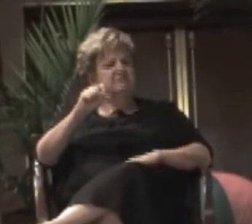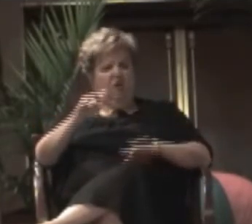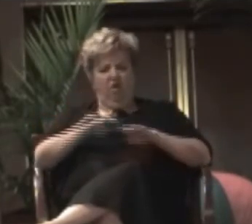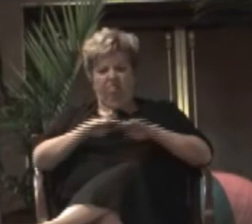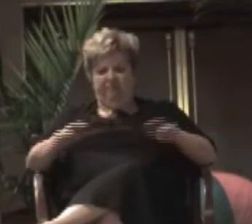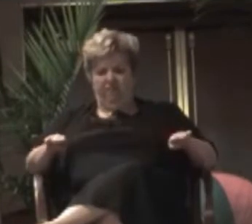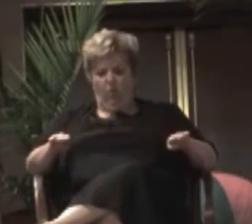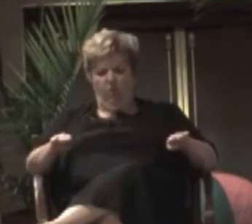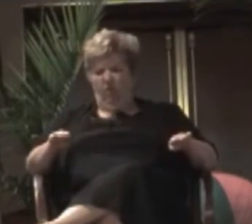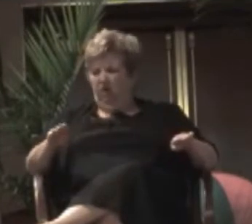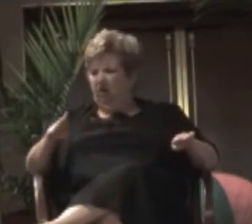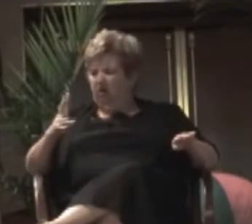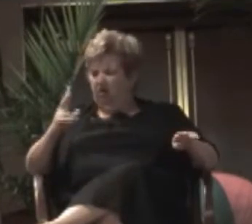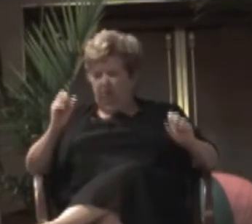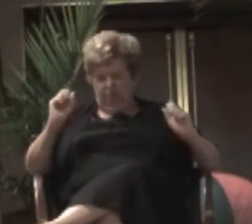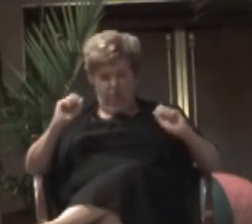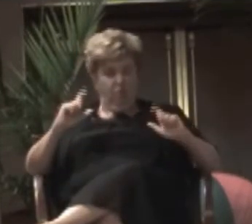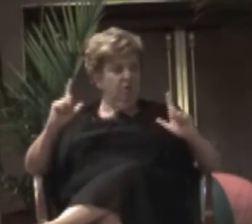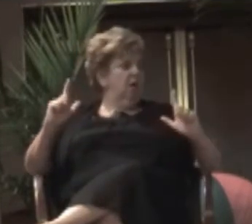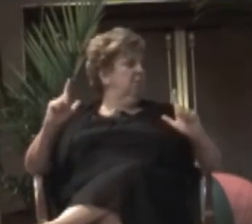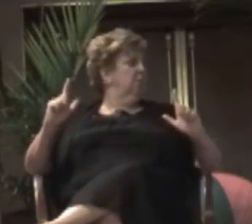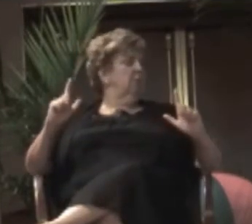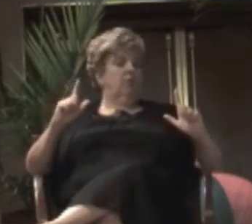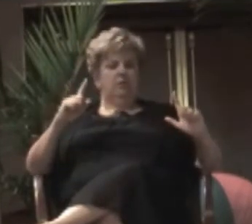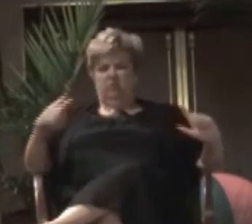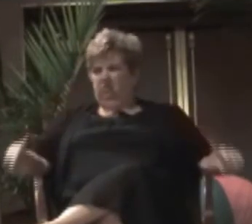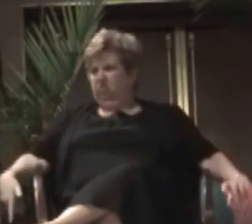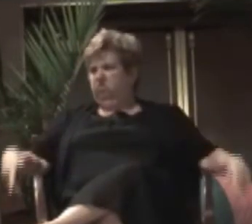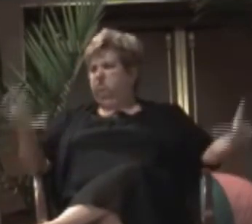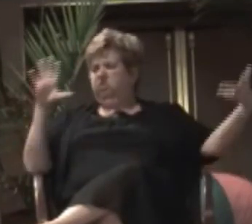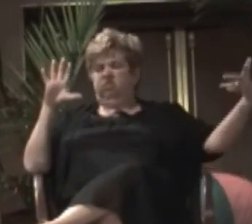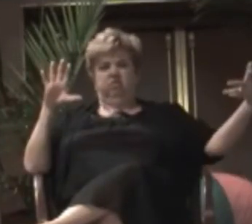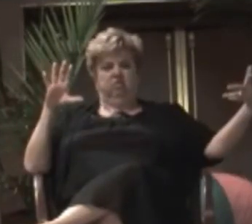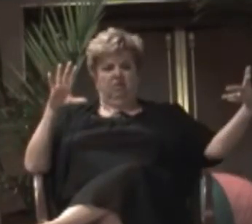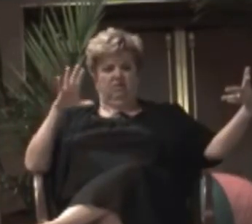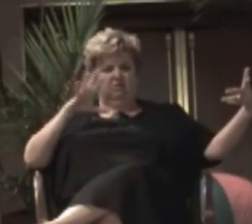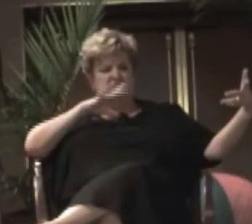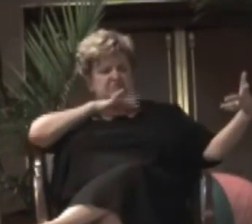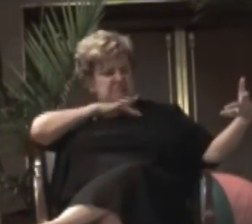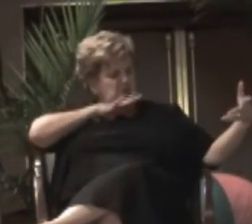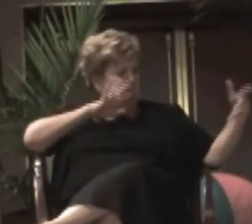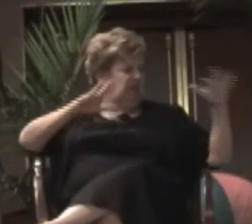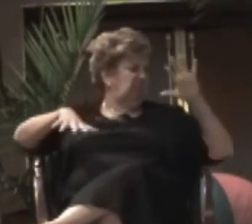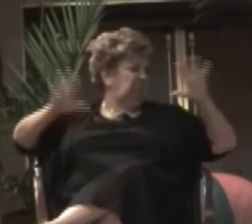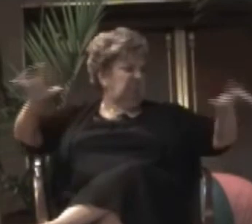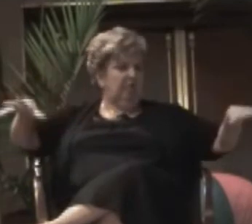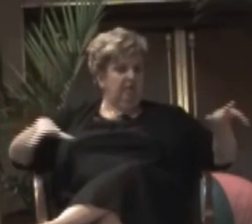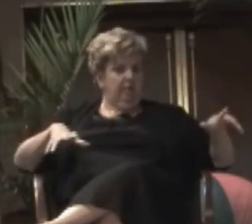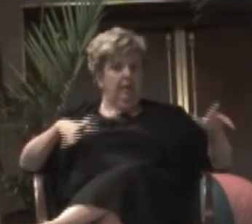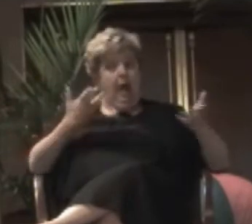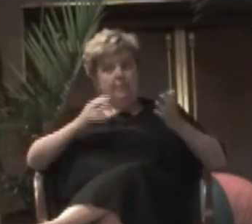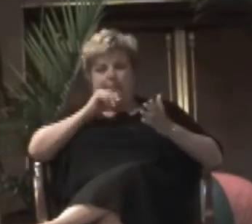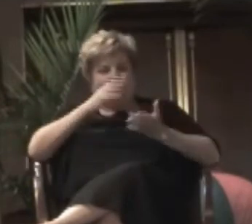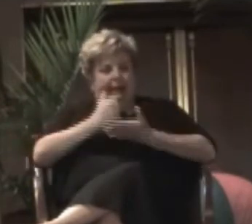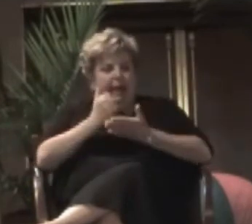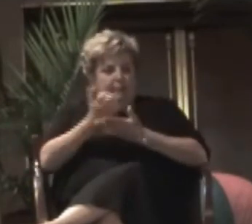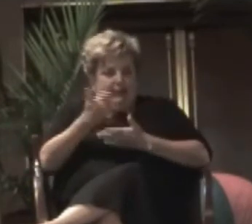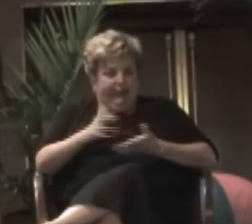probably didn't help it any either, but there were other folks that didn't help it much either. But I'm laying there proving that they're